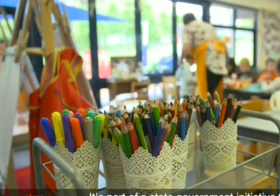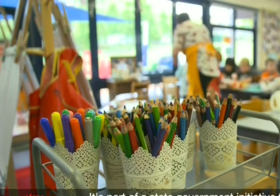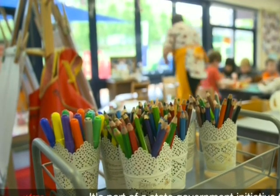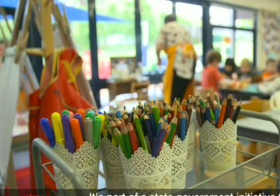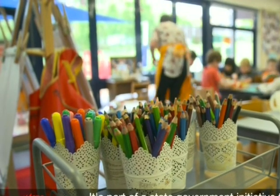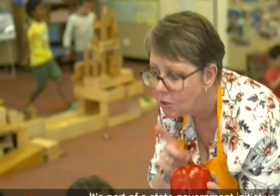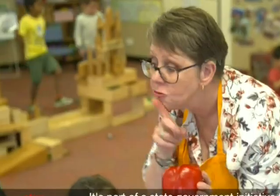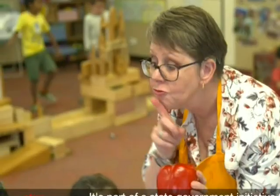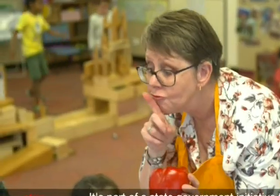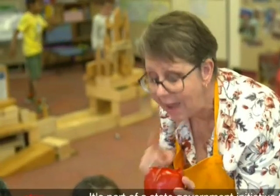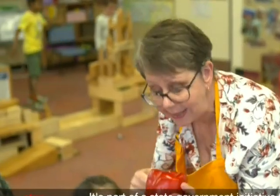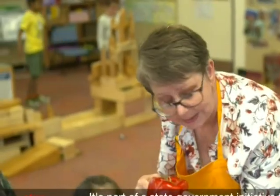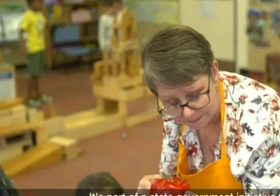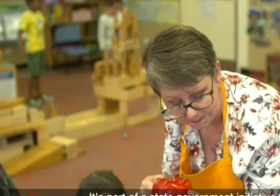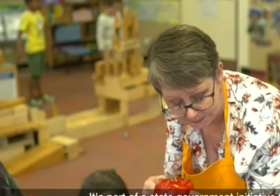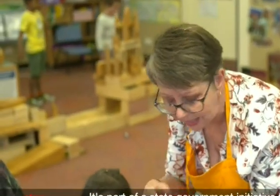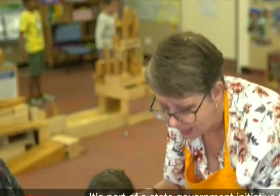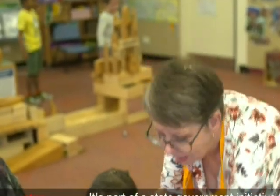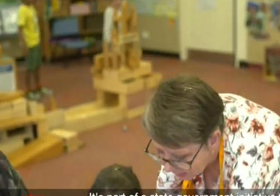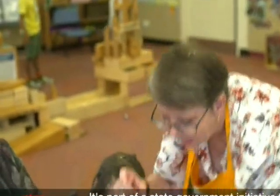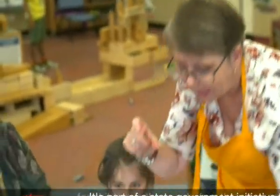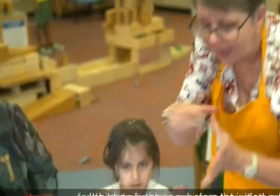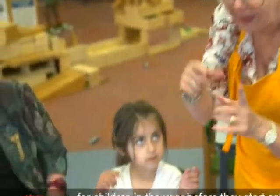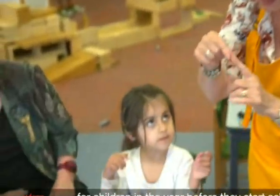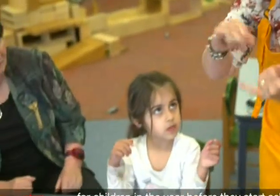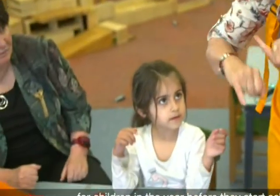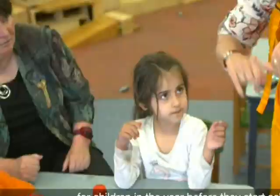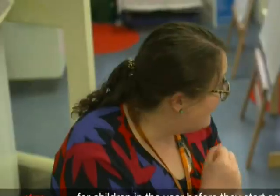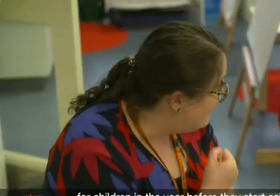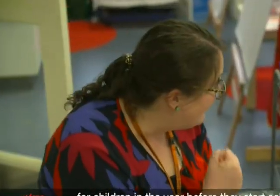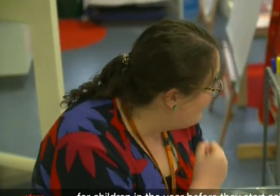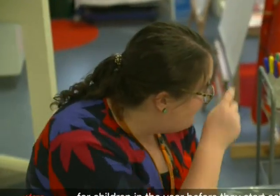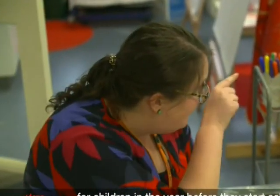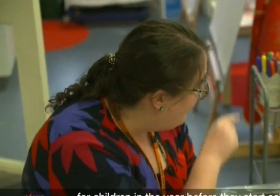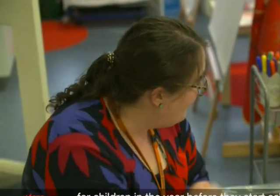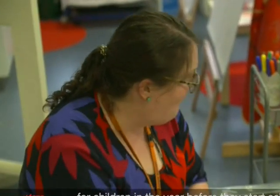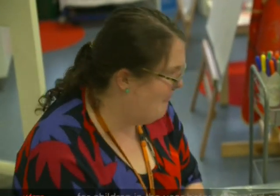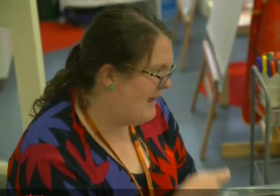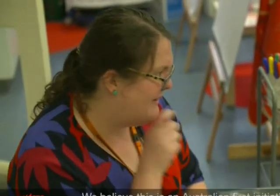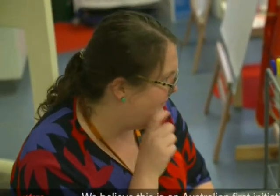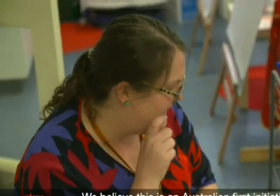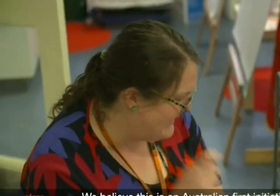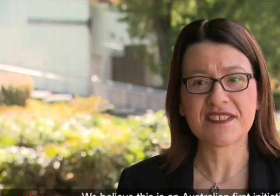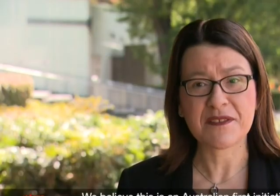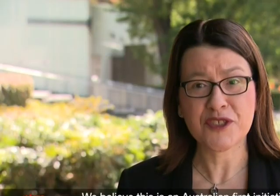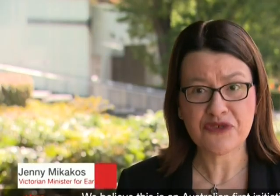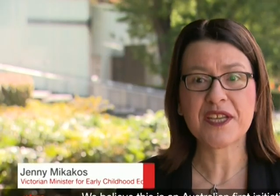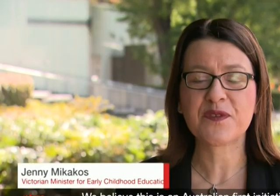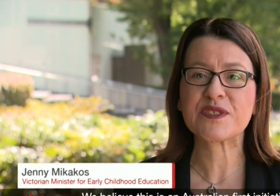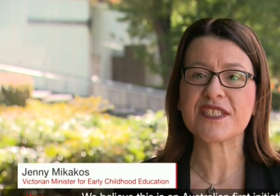state government initiative to introduce language programs for children in the year before they start school. We believe this is an Australian first